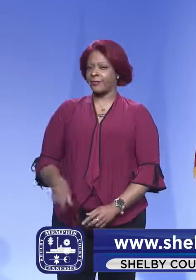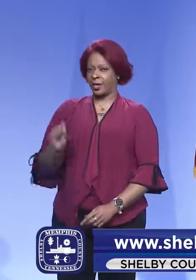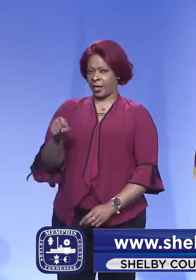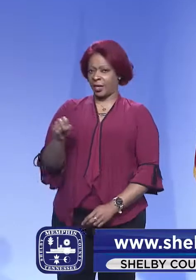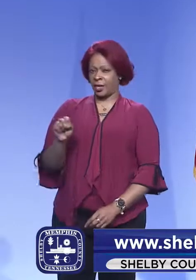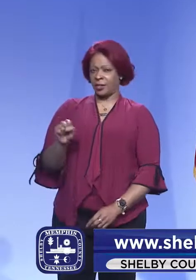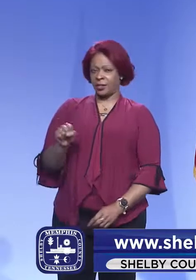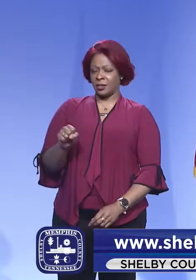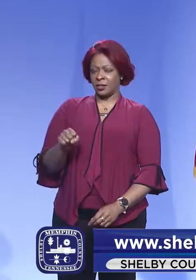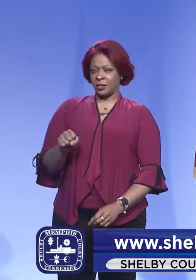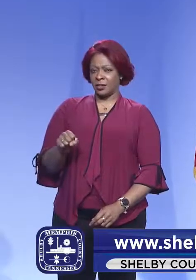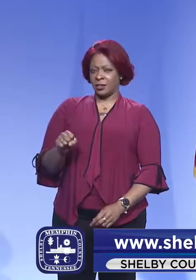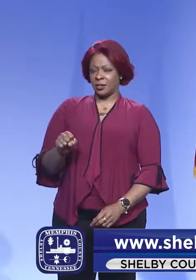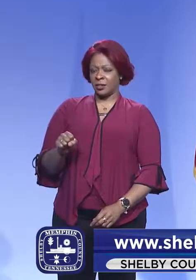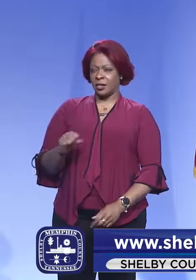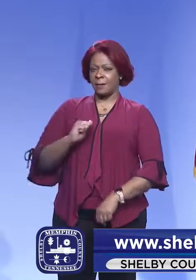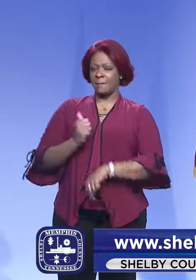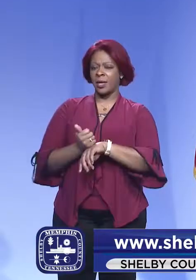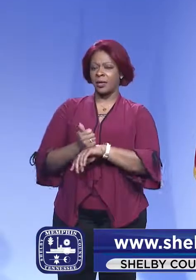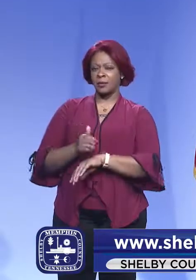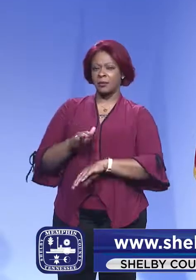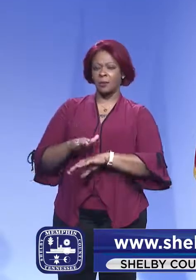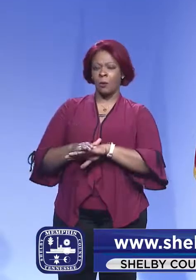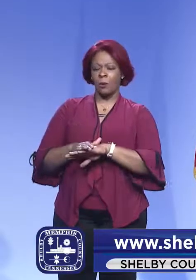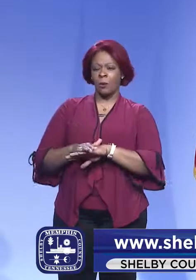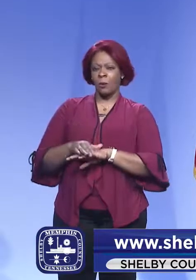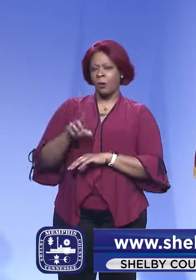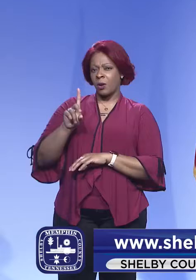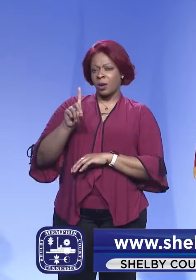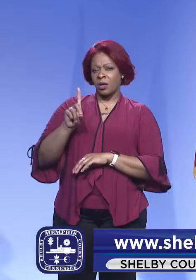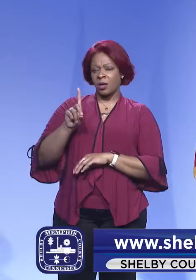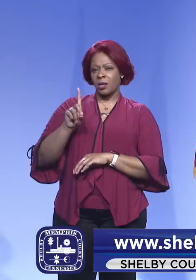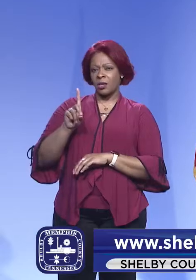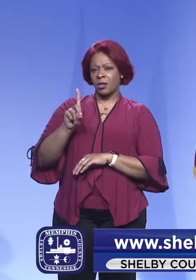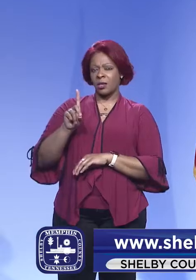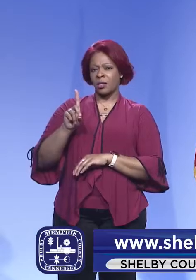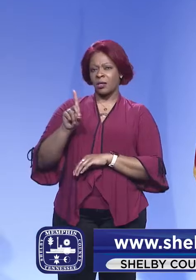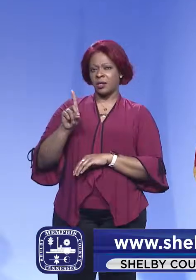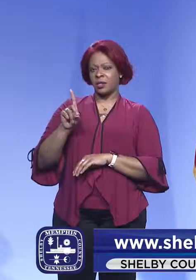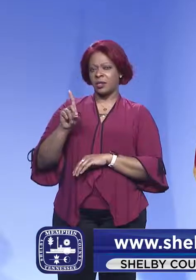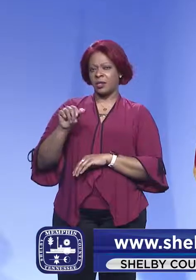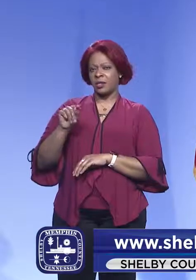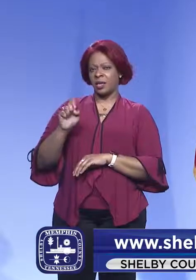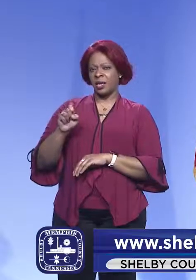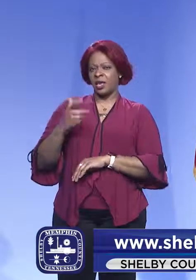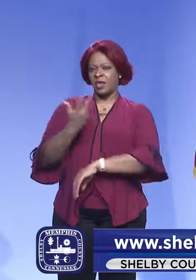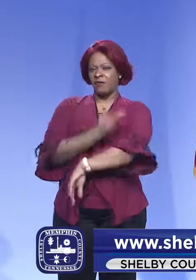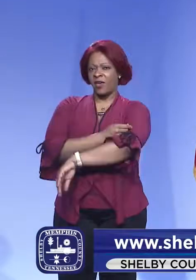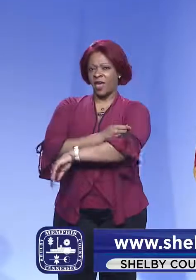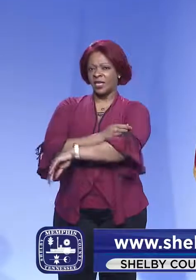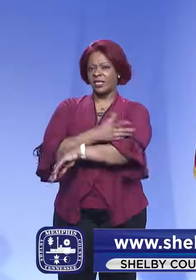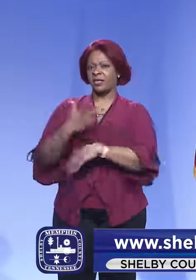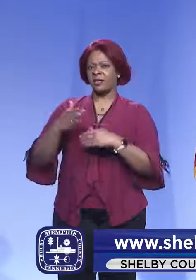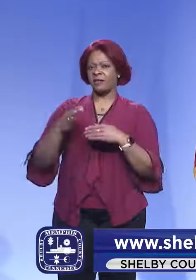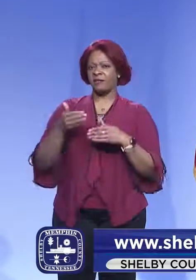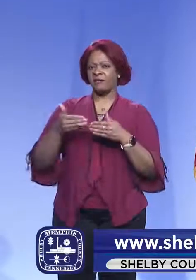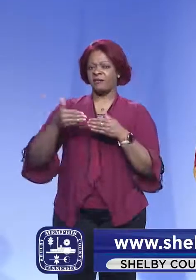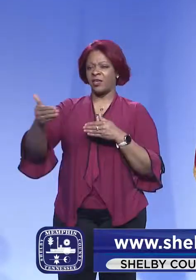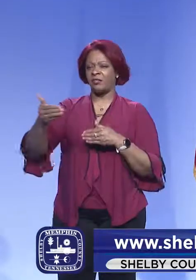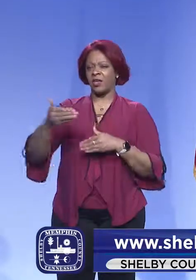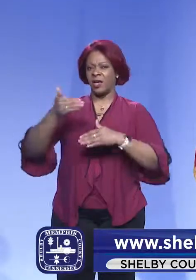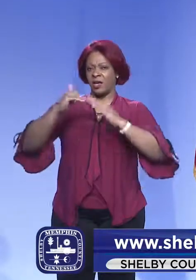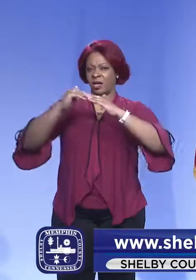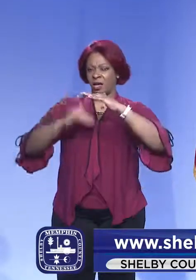Yes. Based on the state vaccine dashboard, it says under 2% of